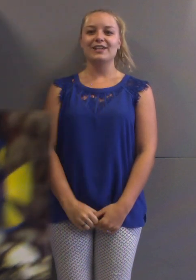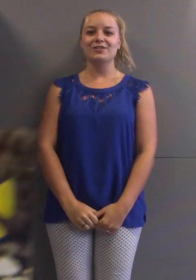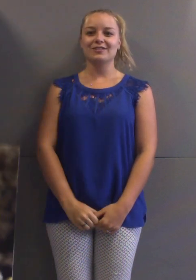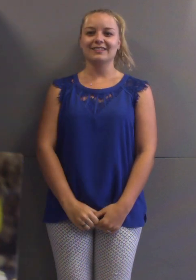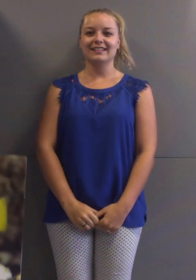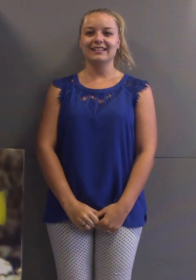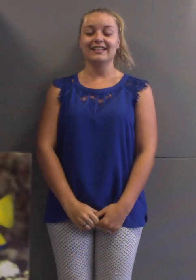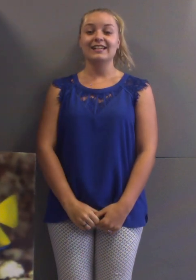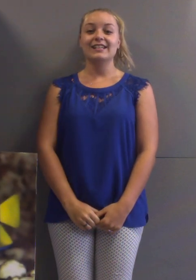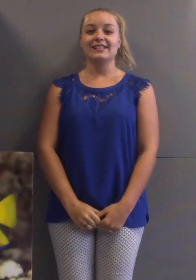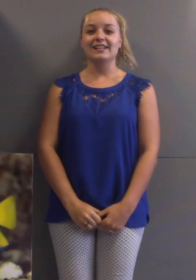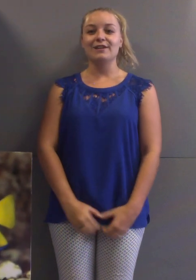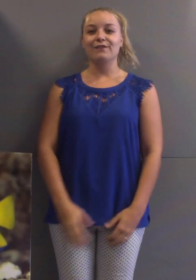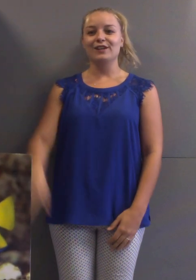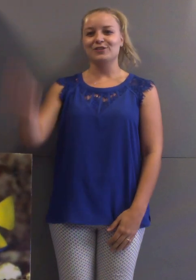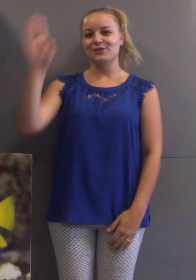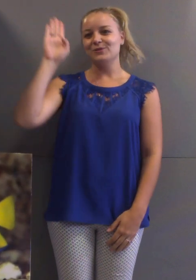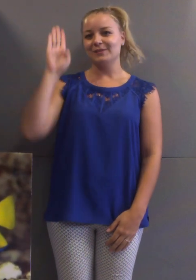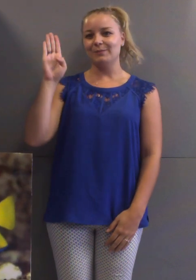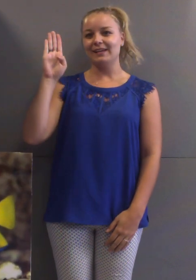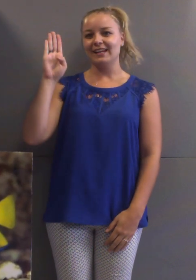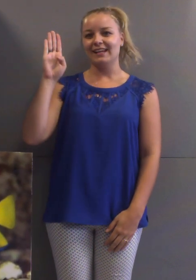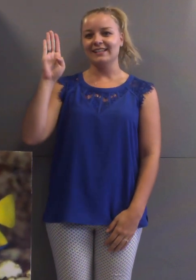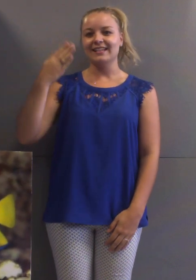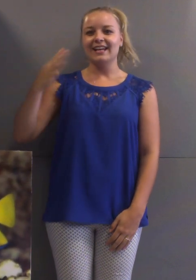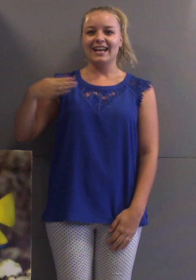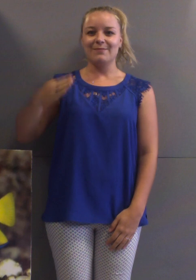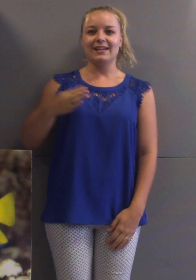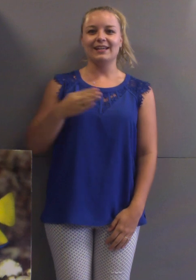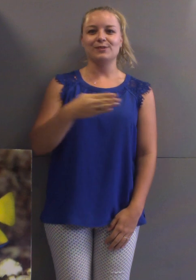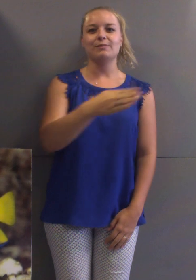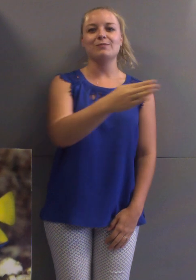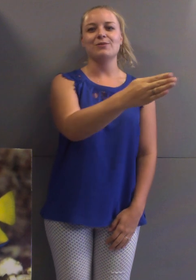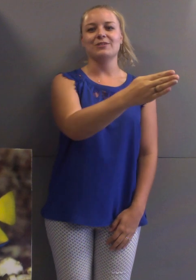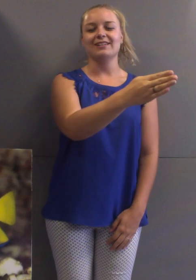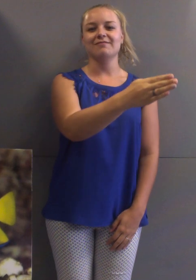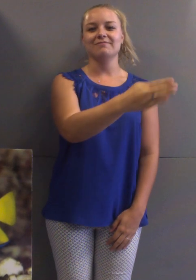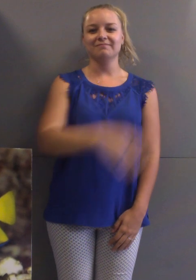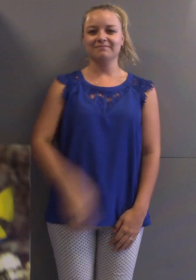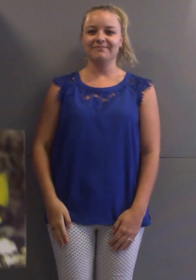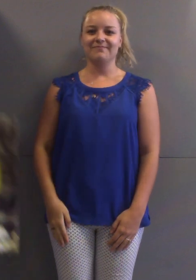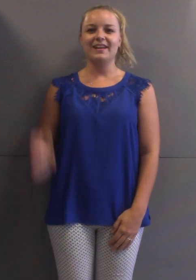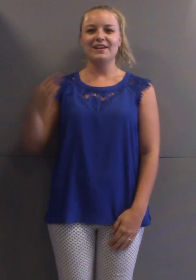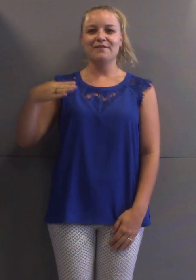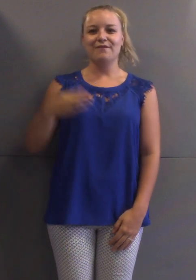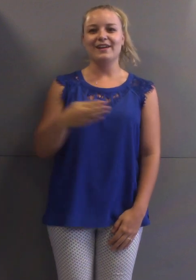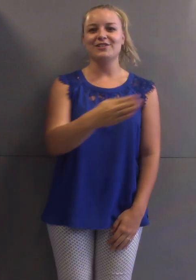fish. To sign fish, you use a B hand and make a swimming motion. Fish.